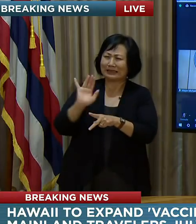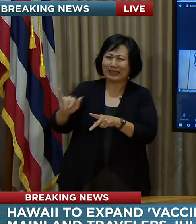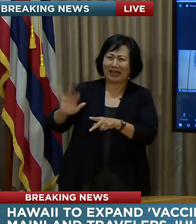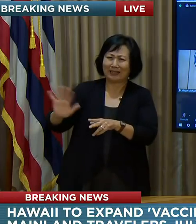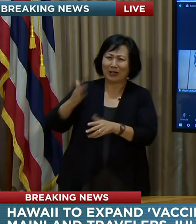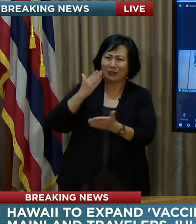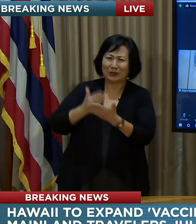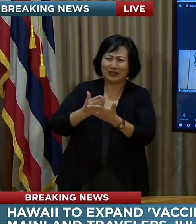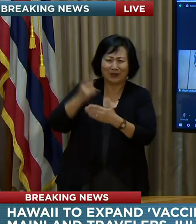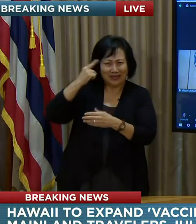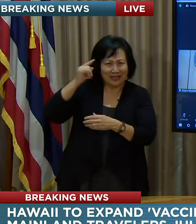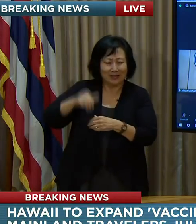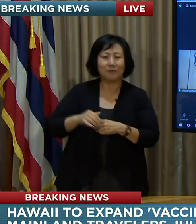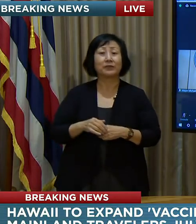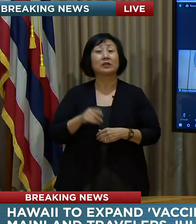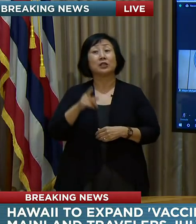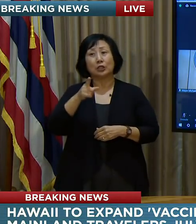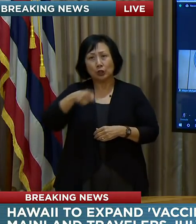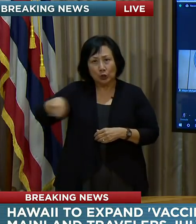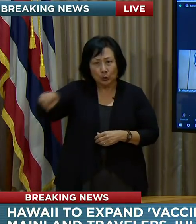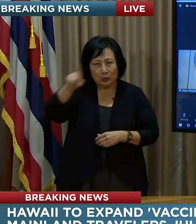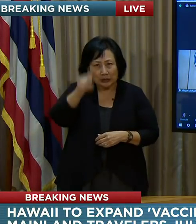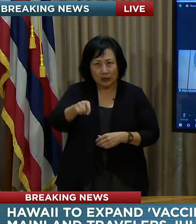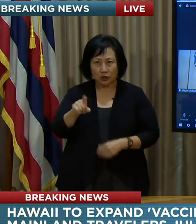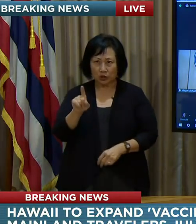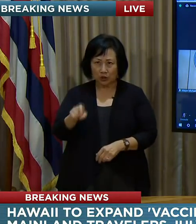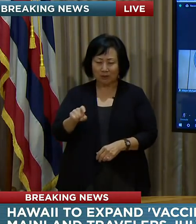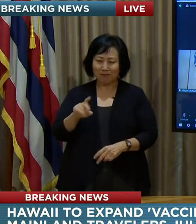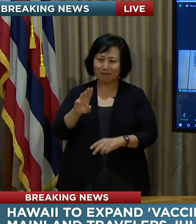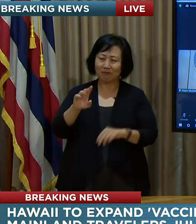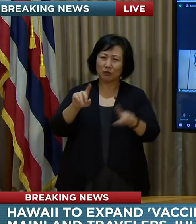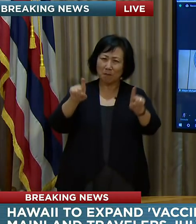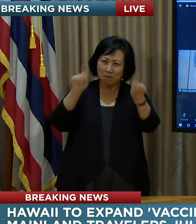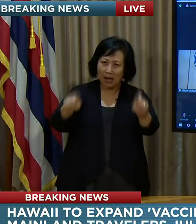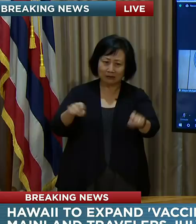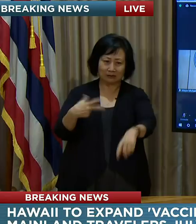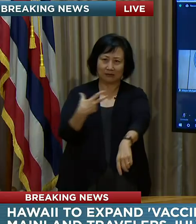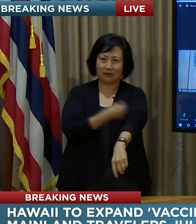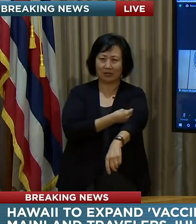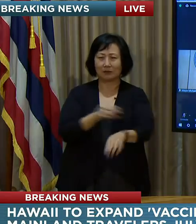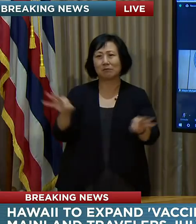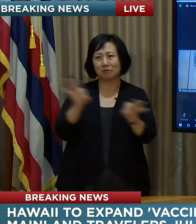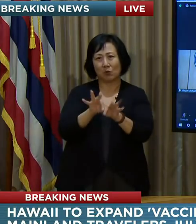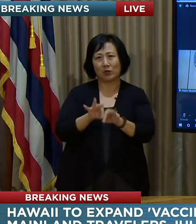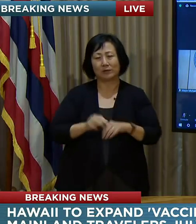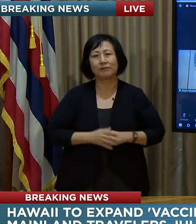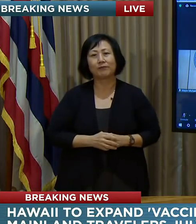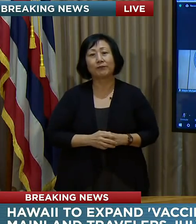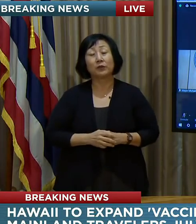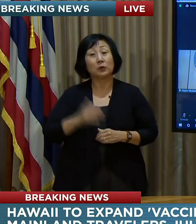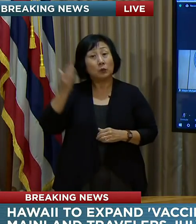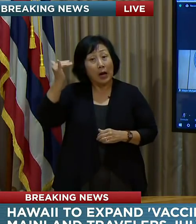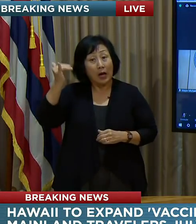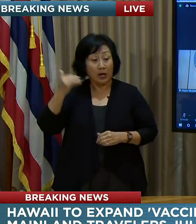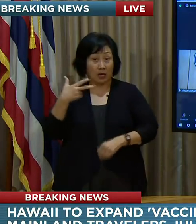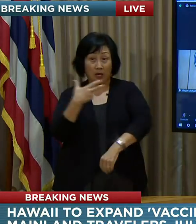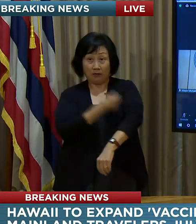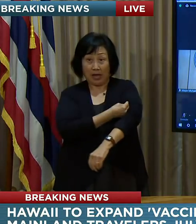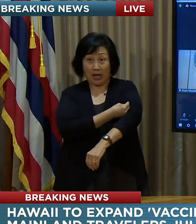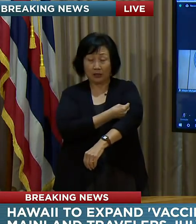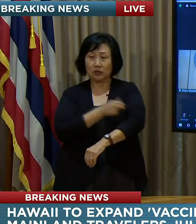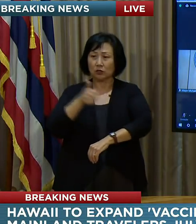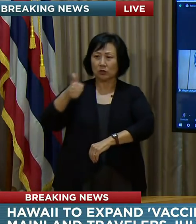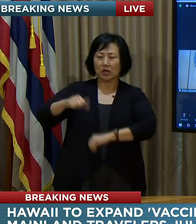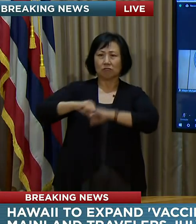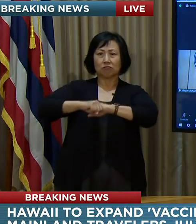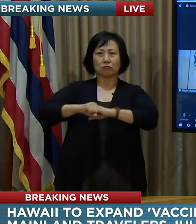thinking of right now. You should and must get vaccinated. It's very important, because not only like you protect